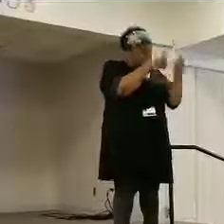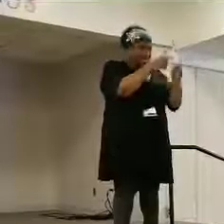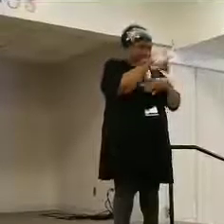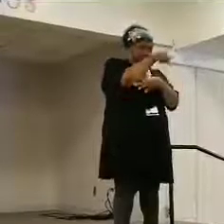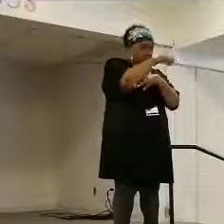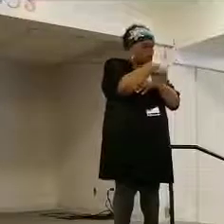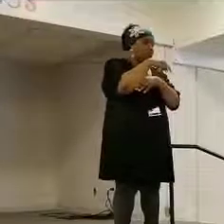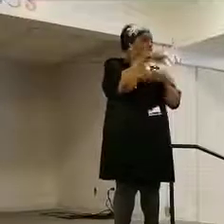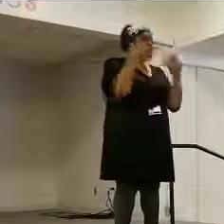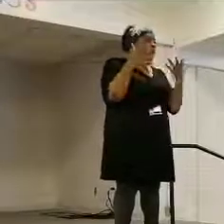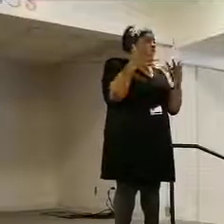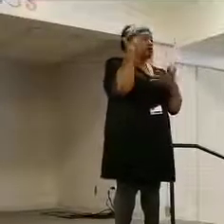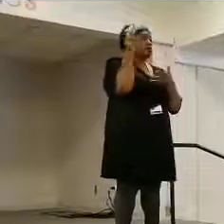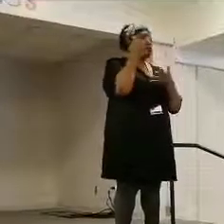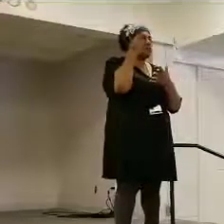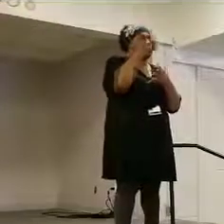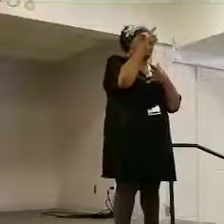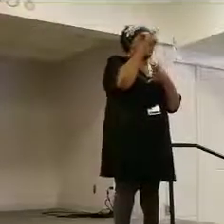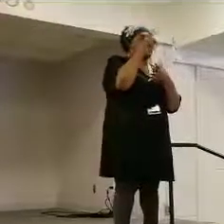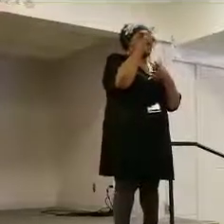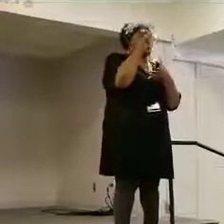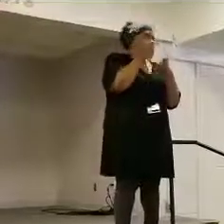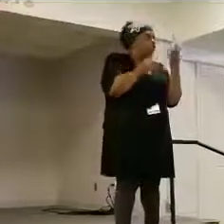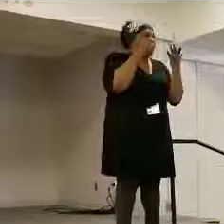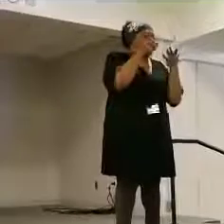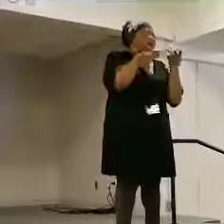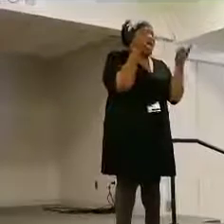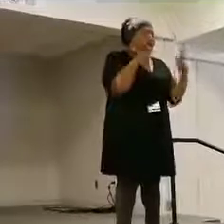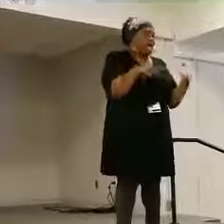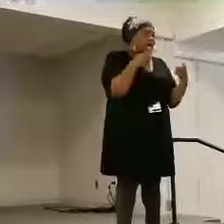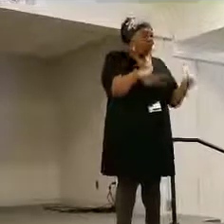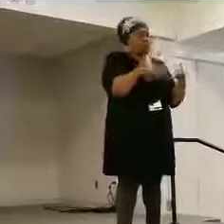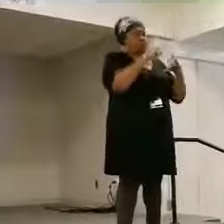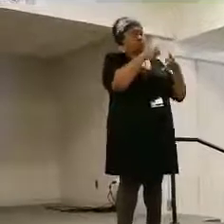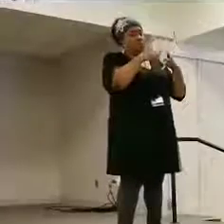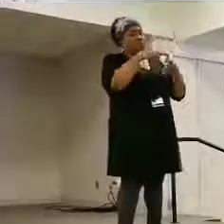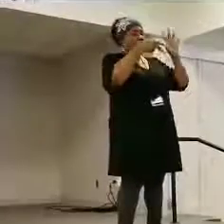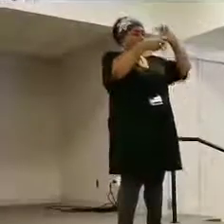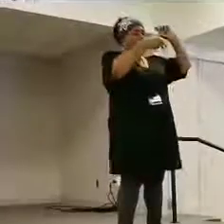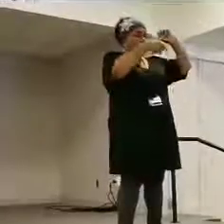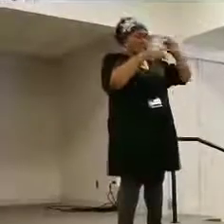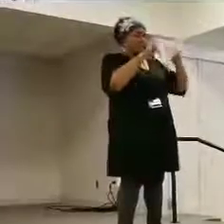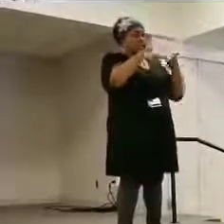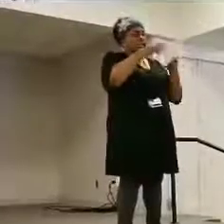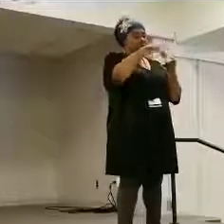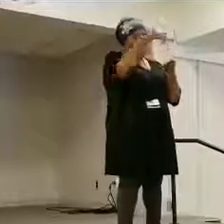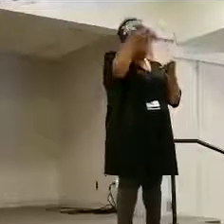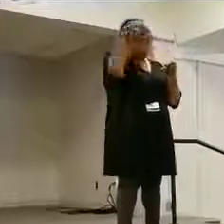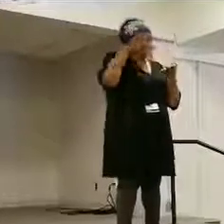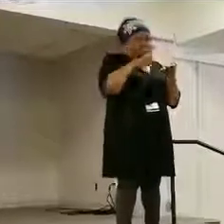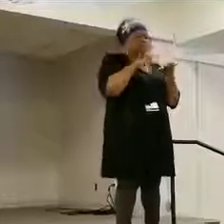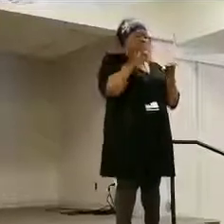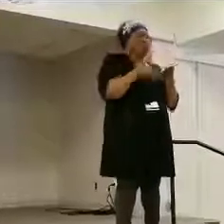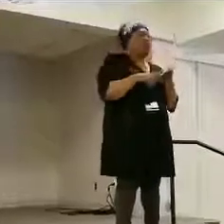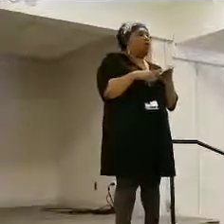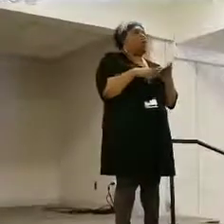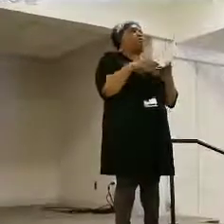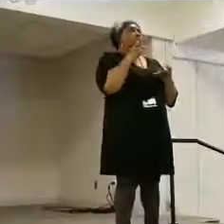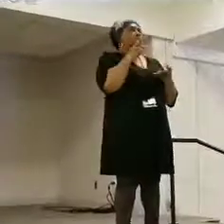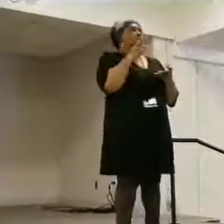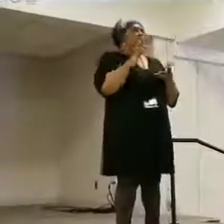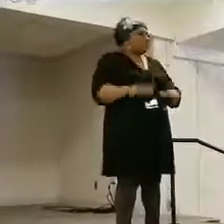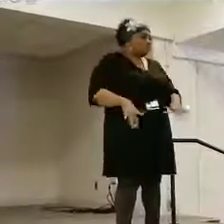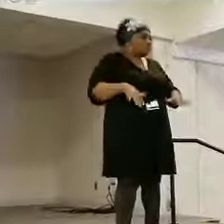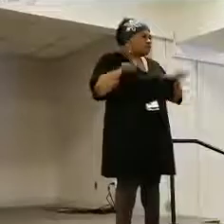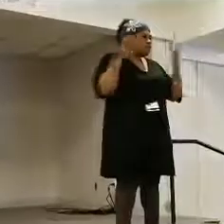the conditions necessary for hurricanes, tornadoes, earthquakes, and floods to occur. From this day